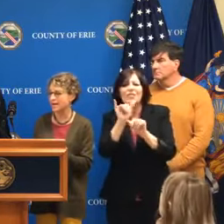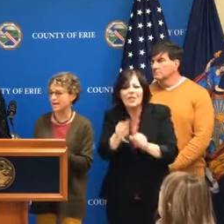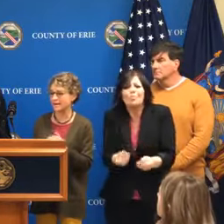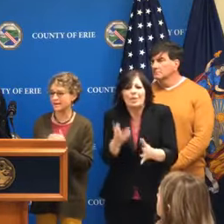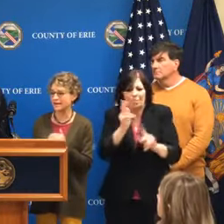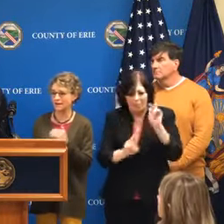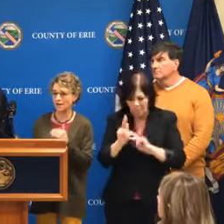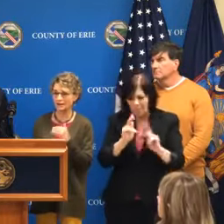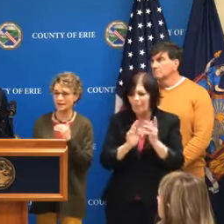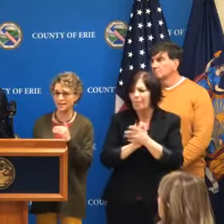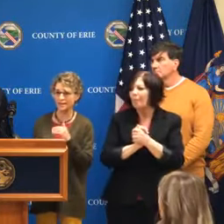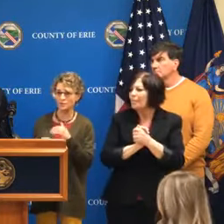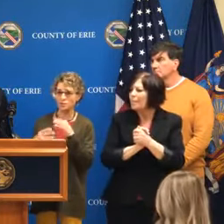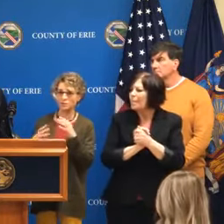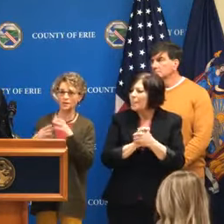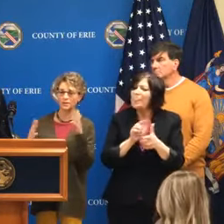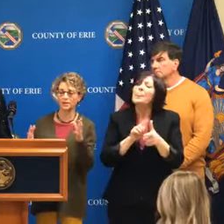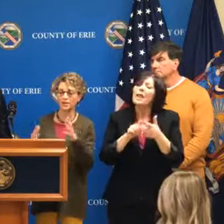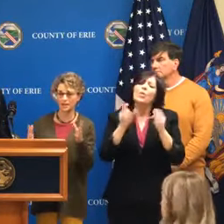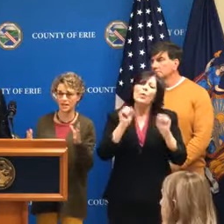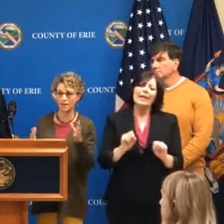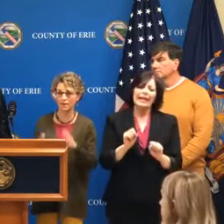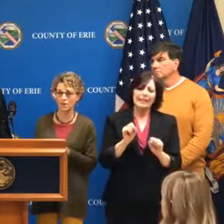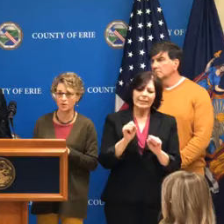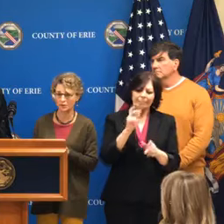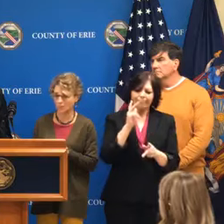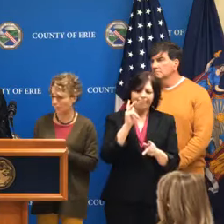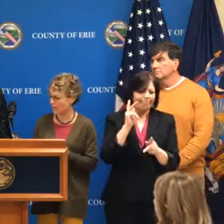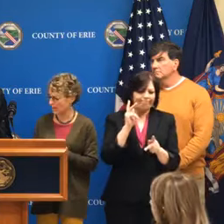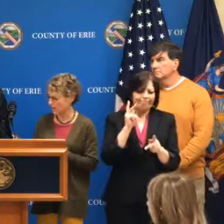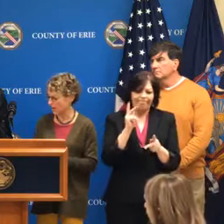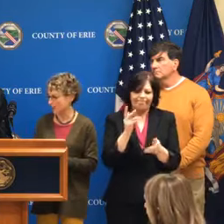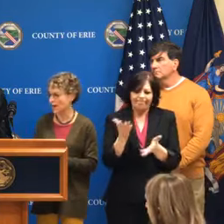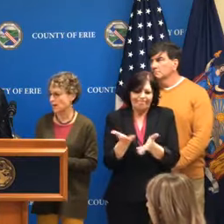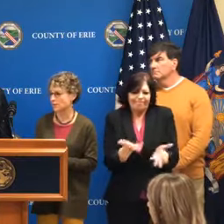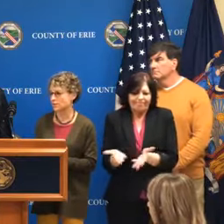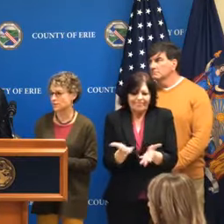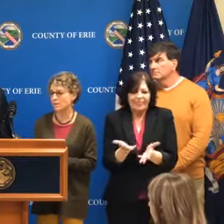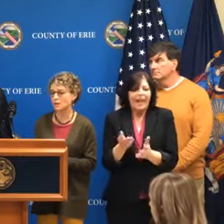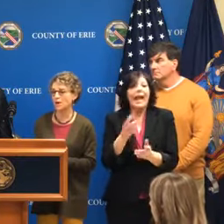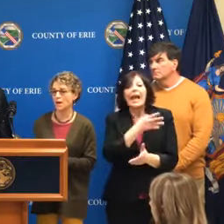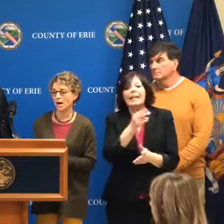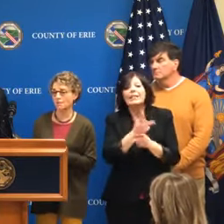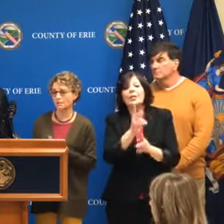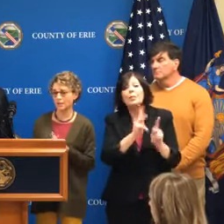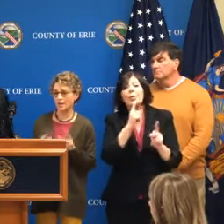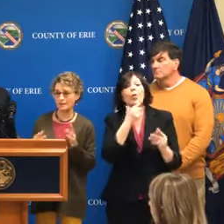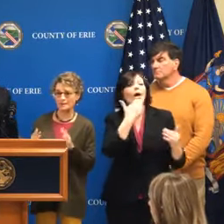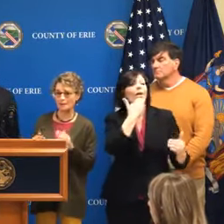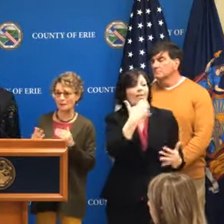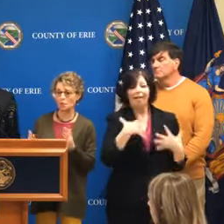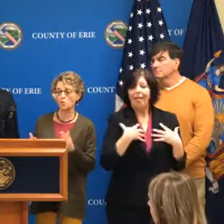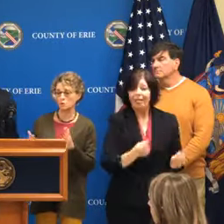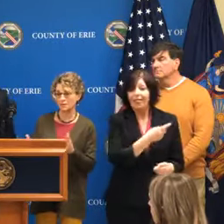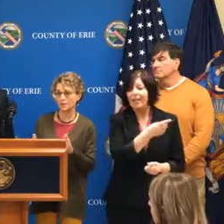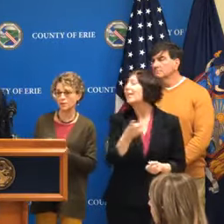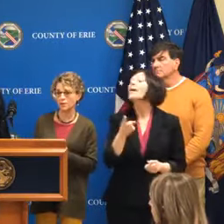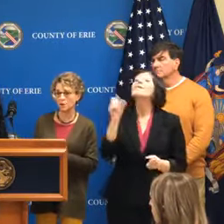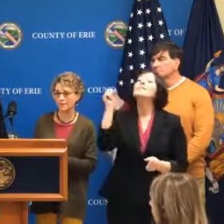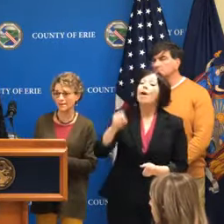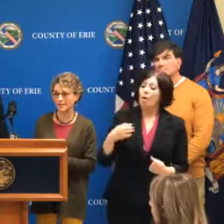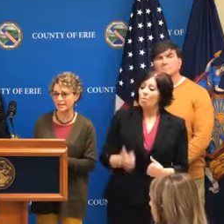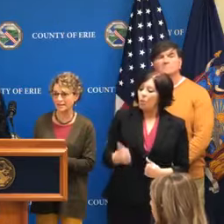system, and then we'll be able to take care of all the people that are well. Because remember, there is, although most